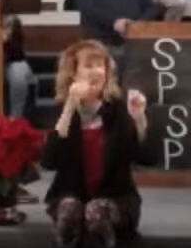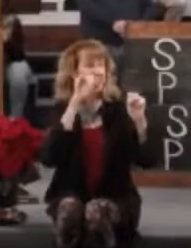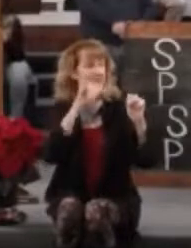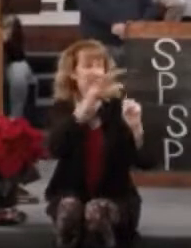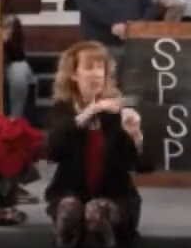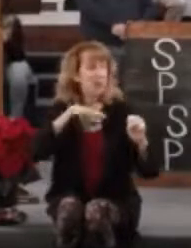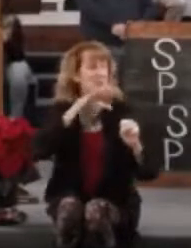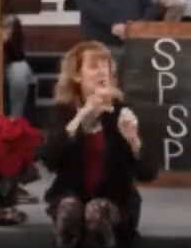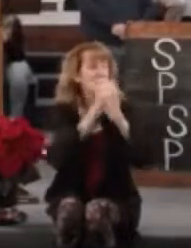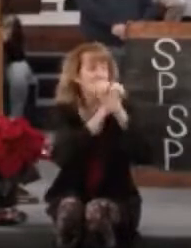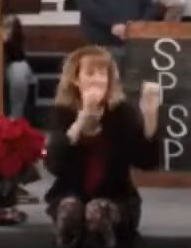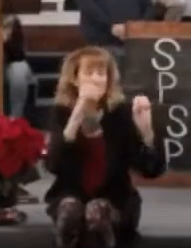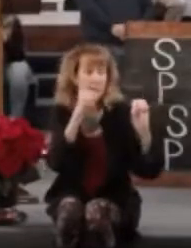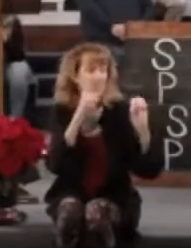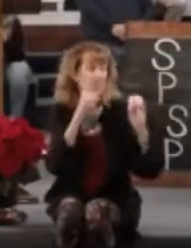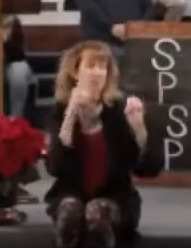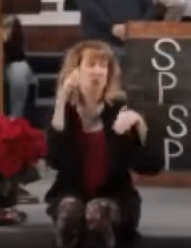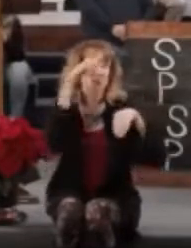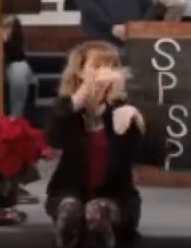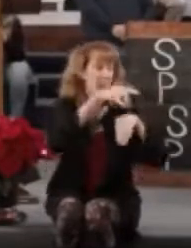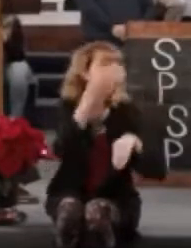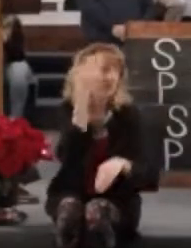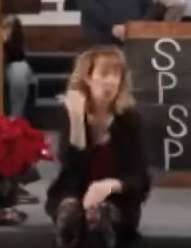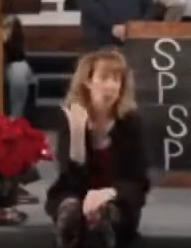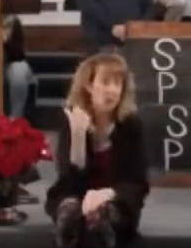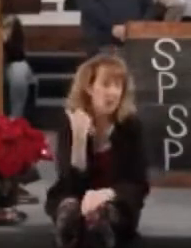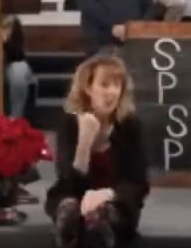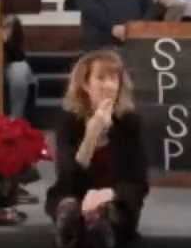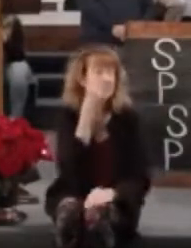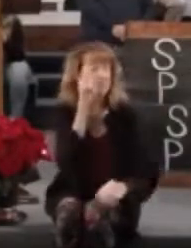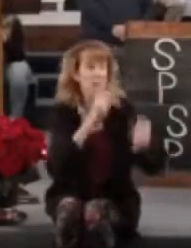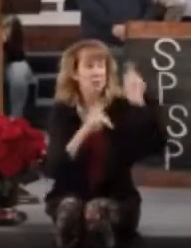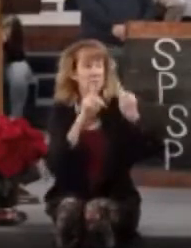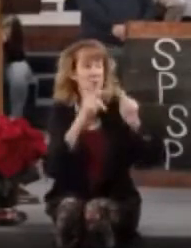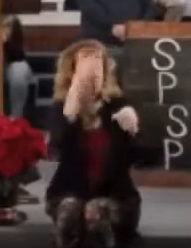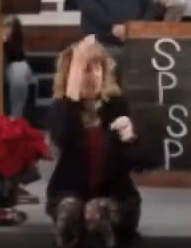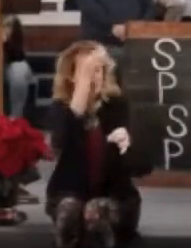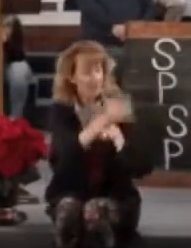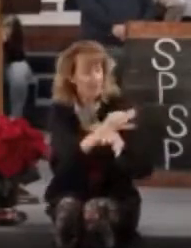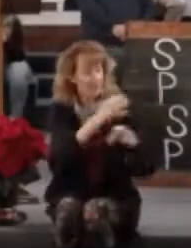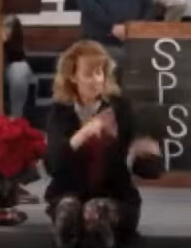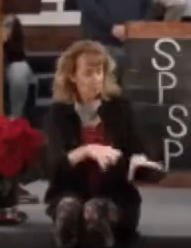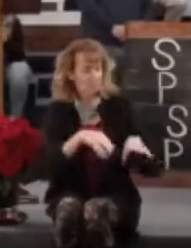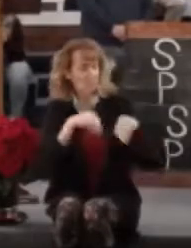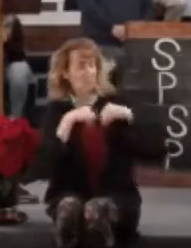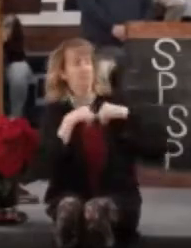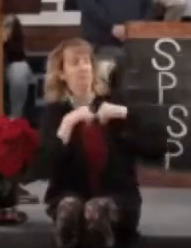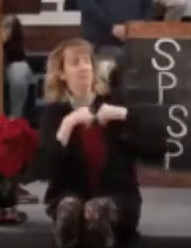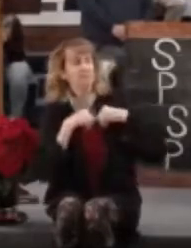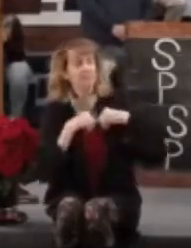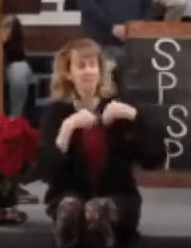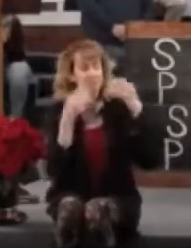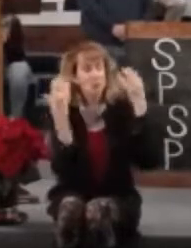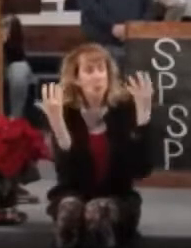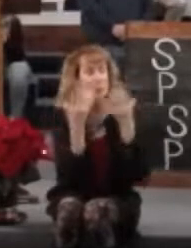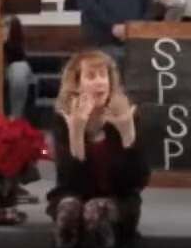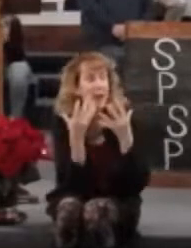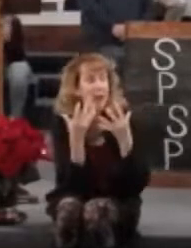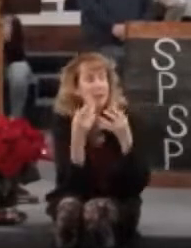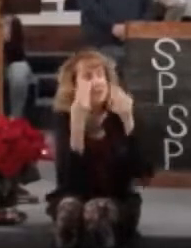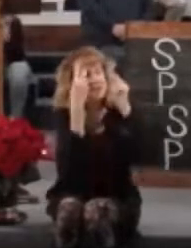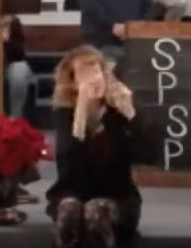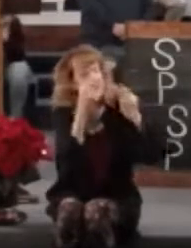God before, watching them grow in their faith and lead others to faith, and watching them grow together into churches,